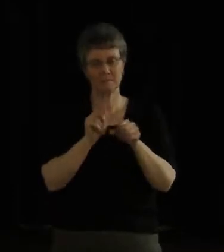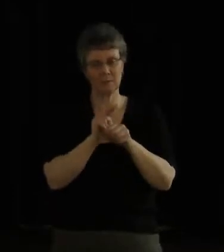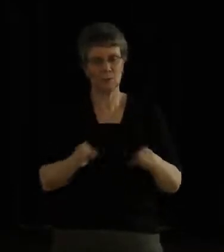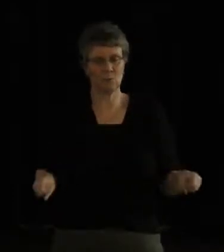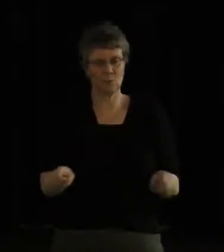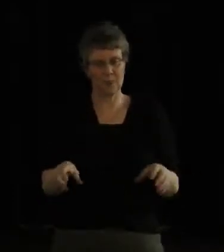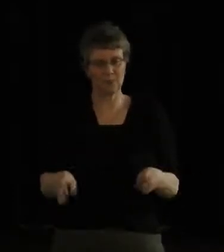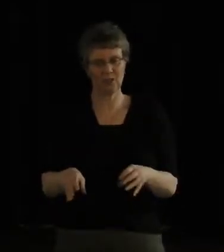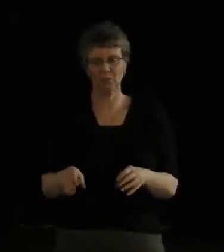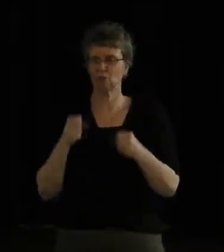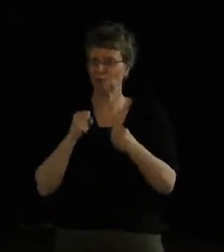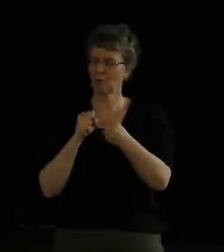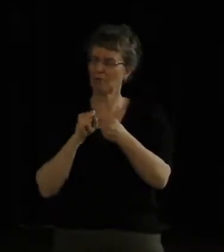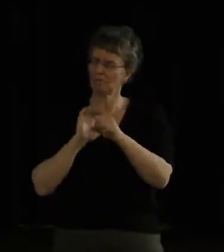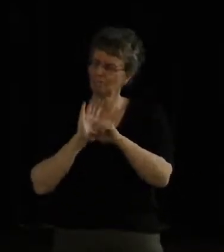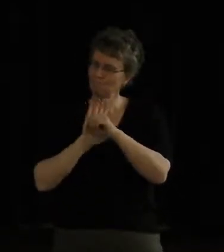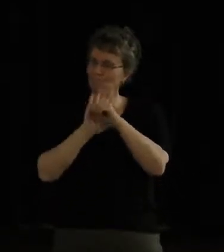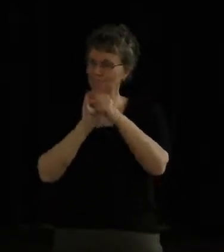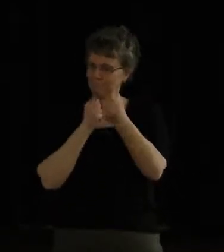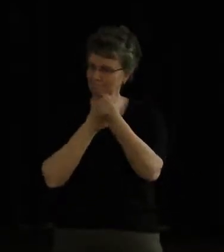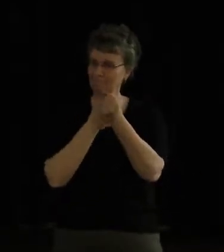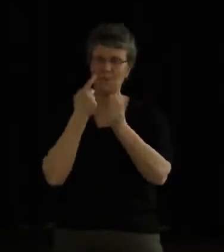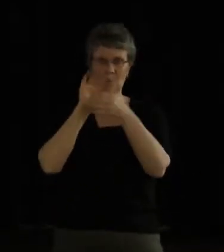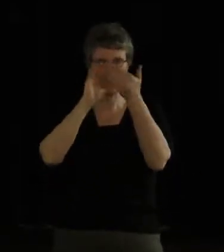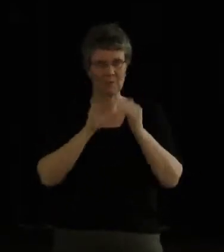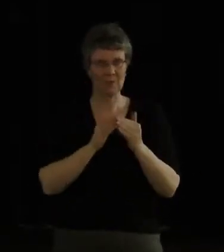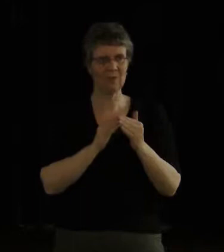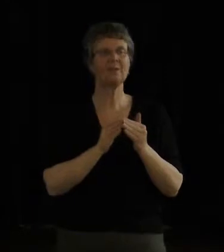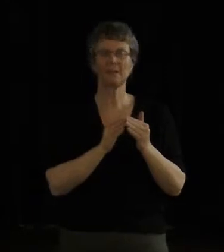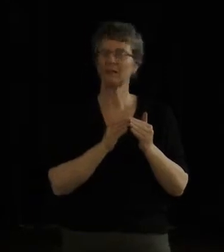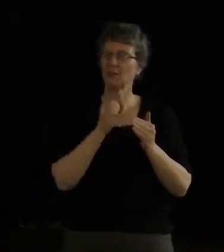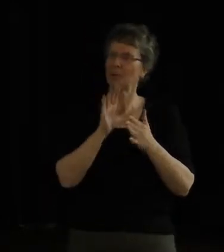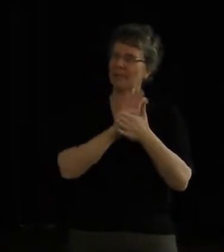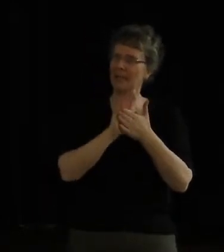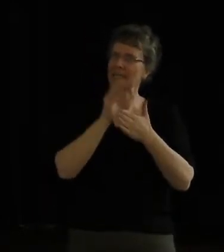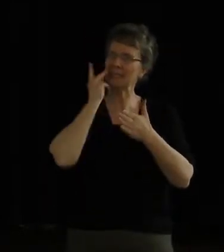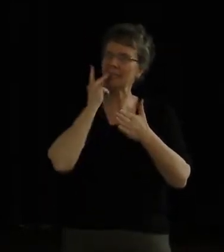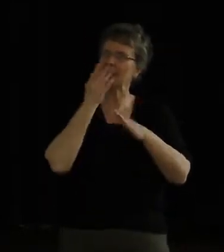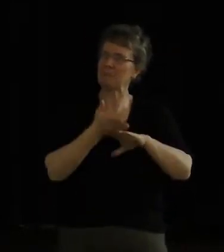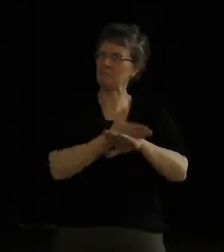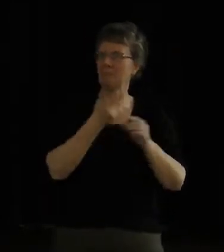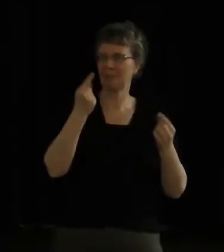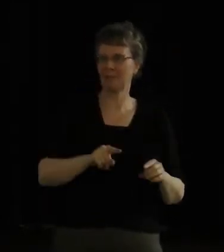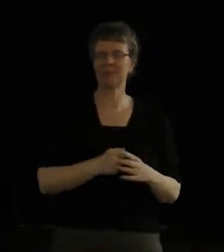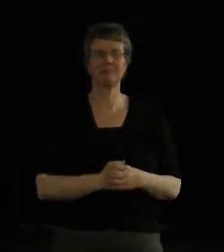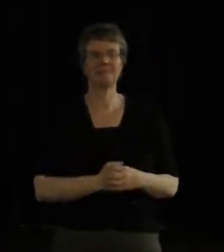we're making some progress. It's been a long time. So again, the 5 stations have already been talked about. I just wanted to